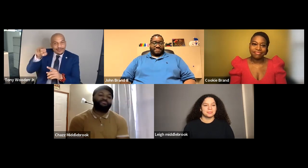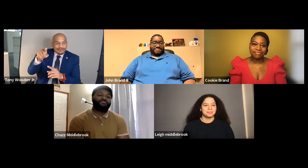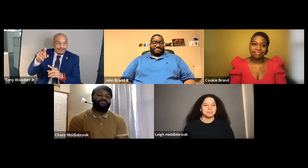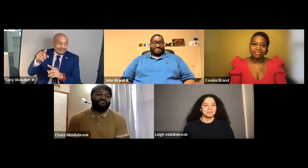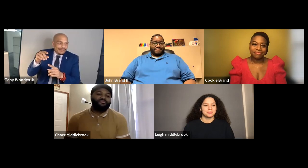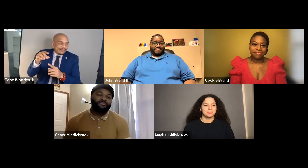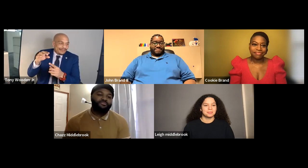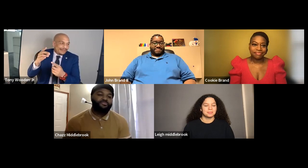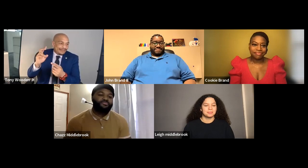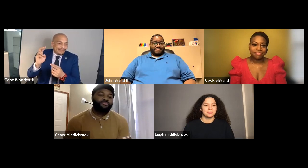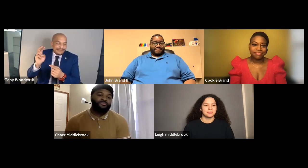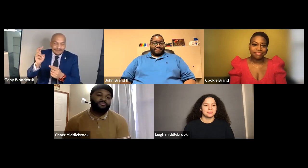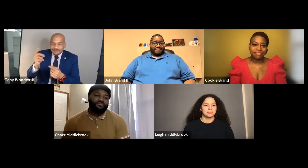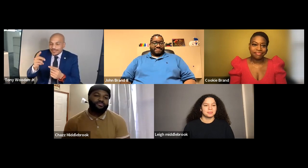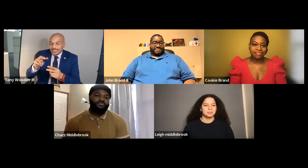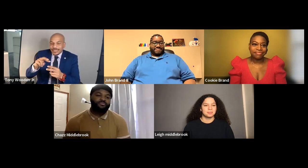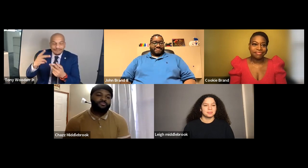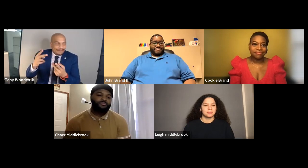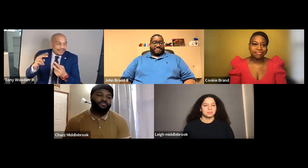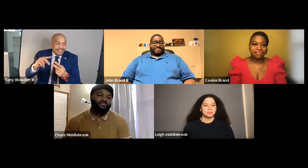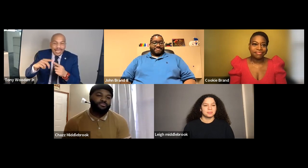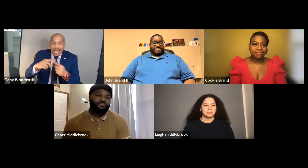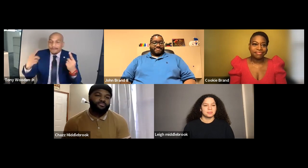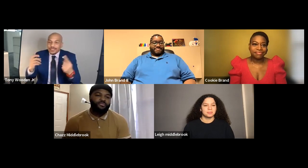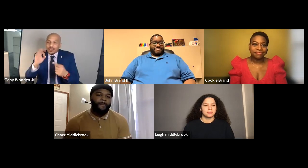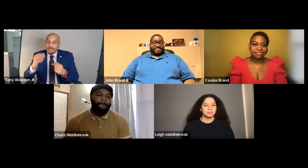it. Tony's saying, it's nice because I remember,